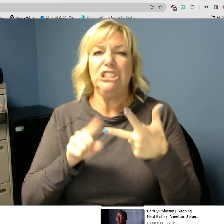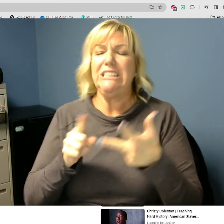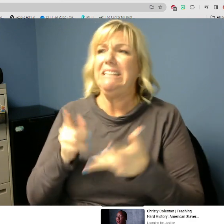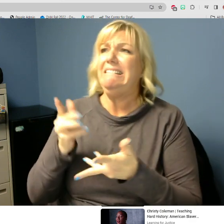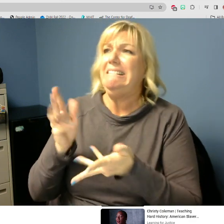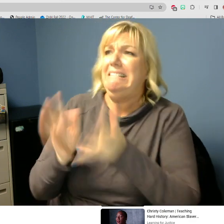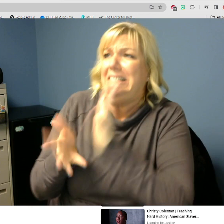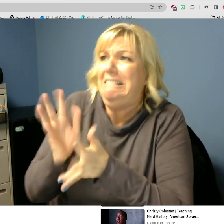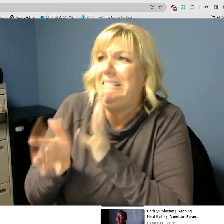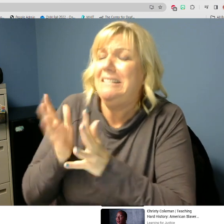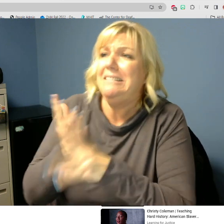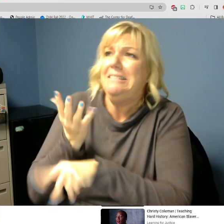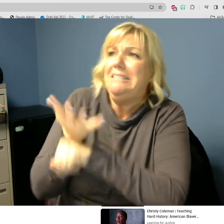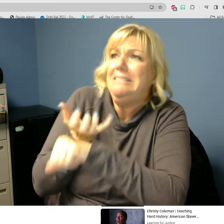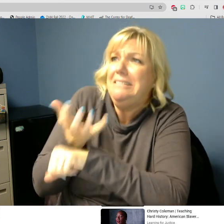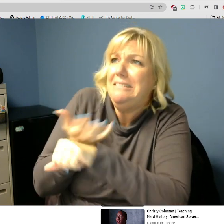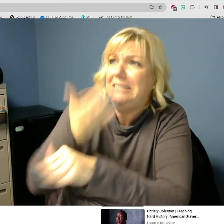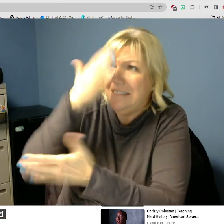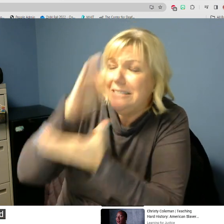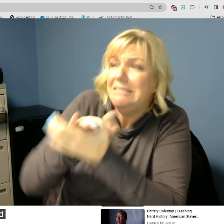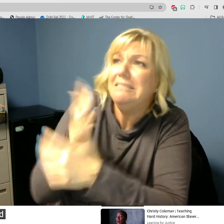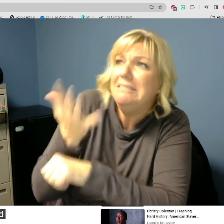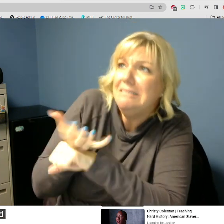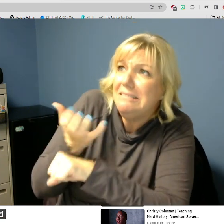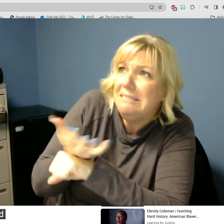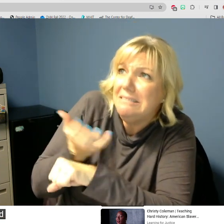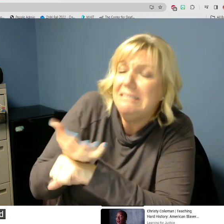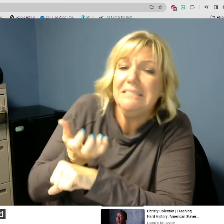her husband, and she says